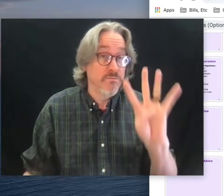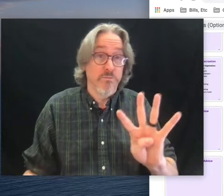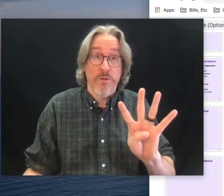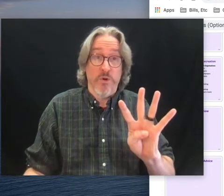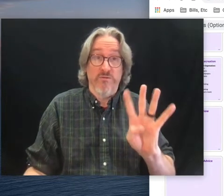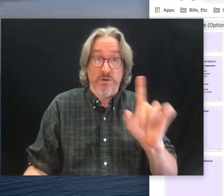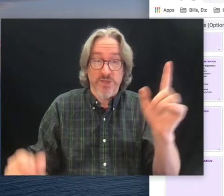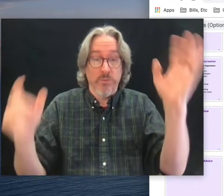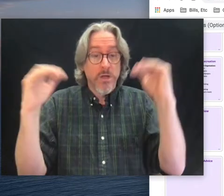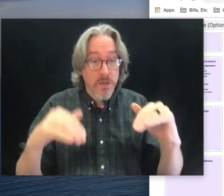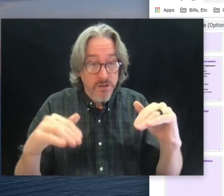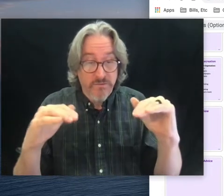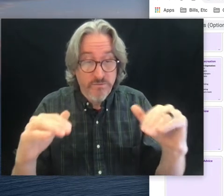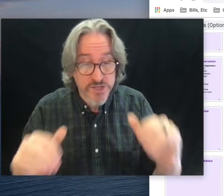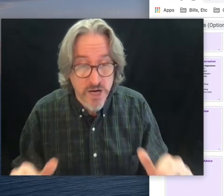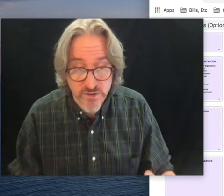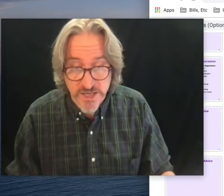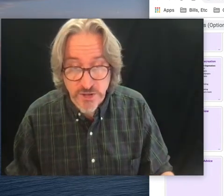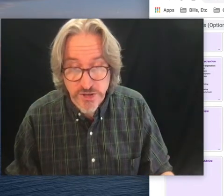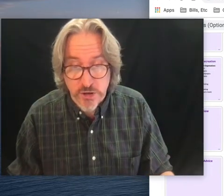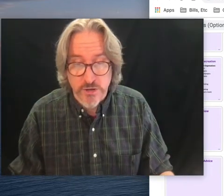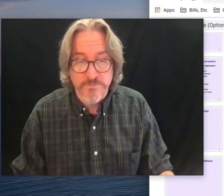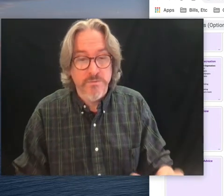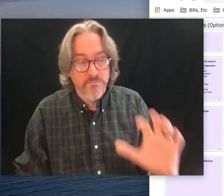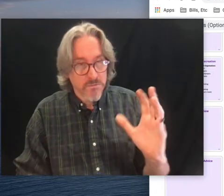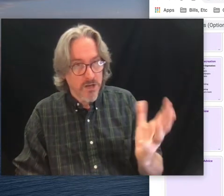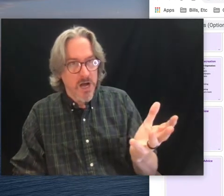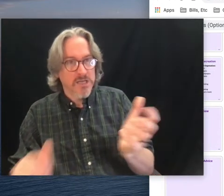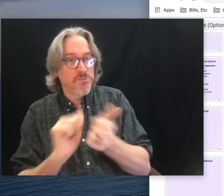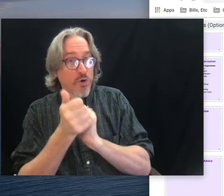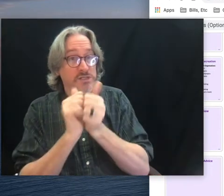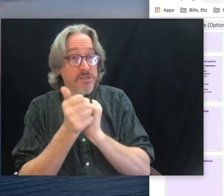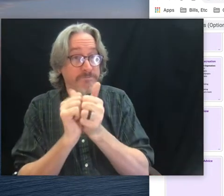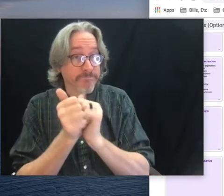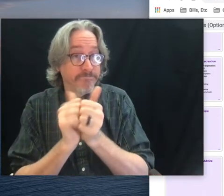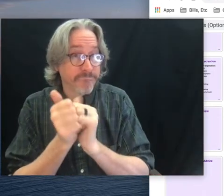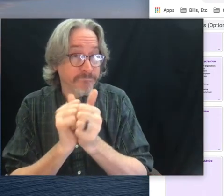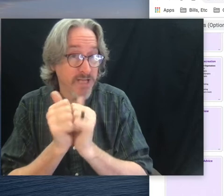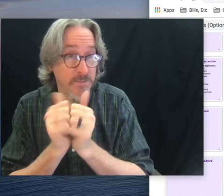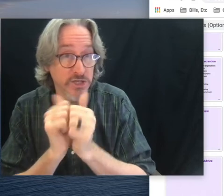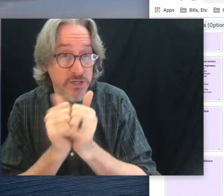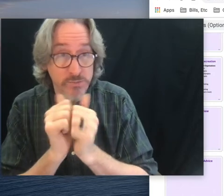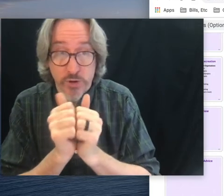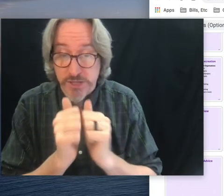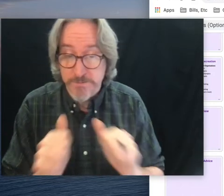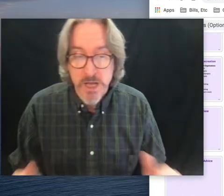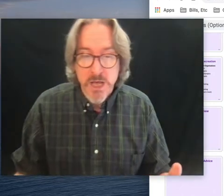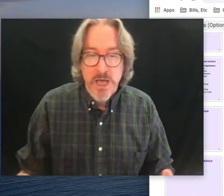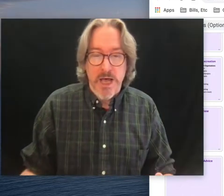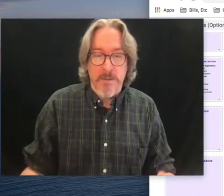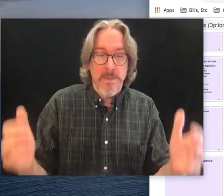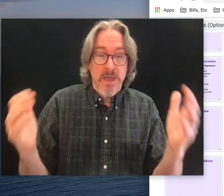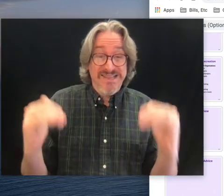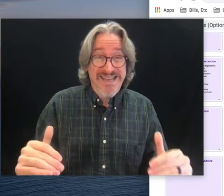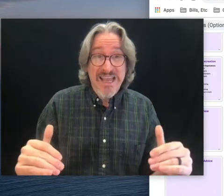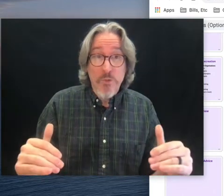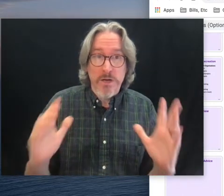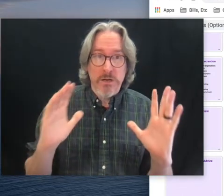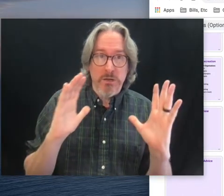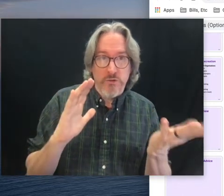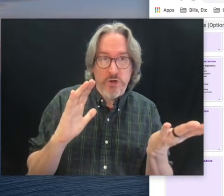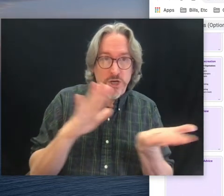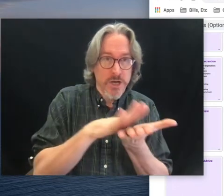It's 1.4. So the first conversation starter, sports. Competition, sports.